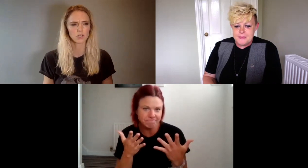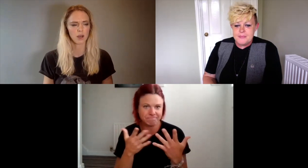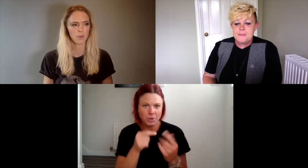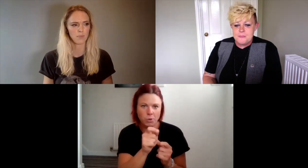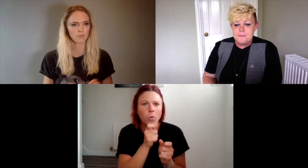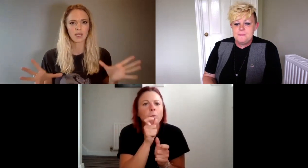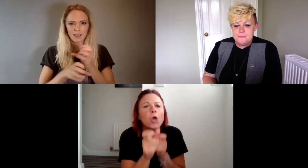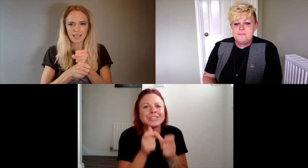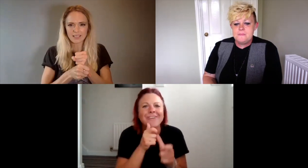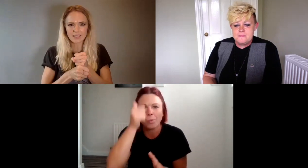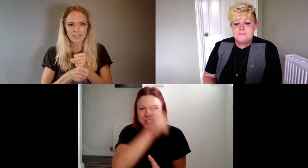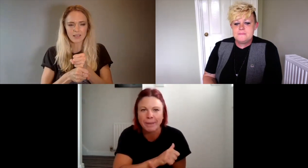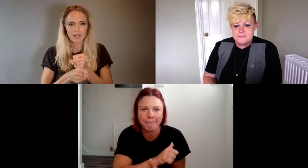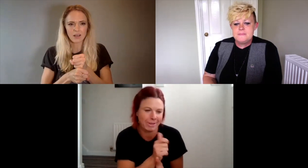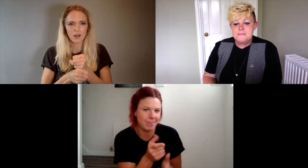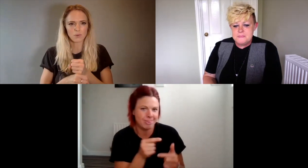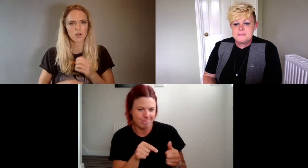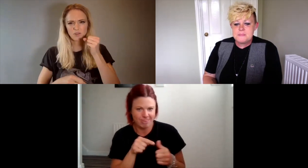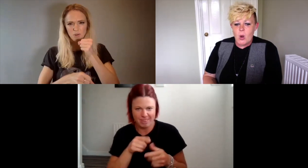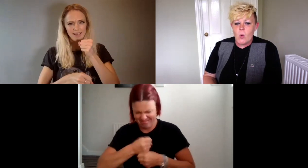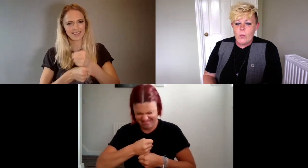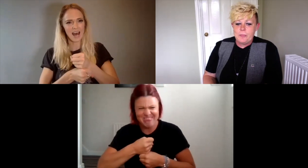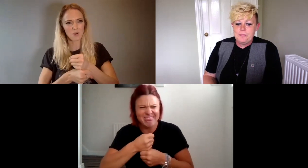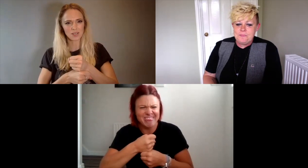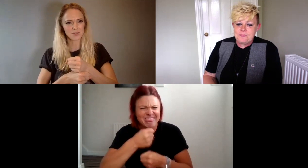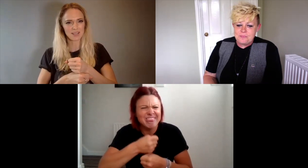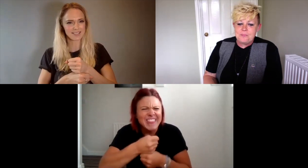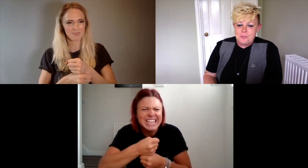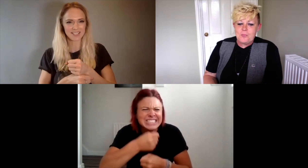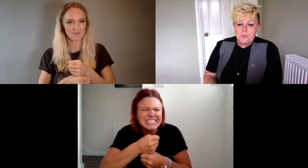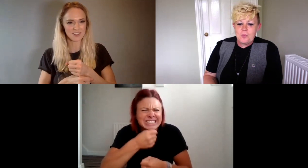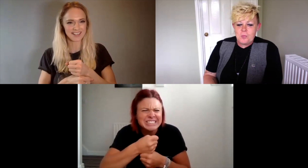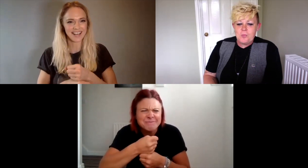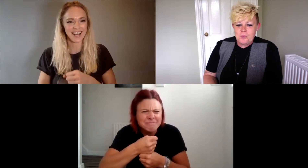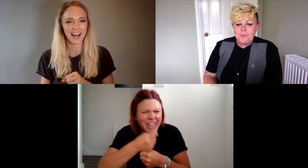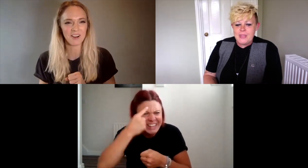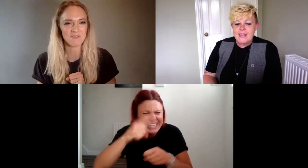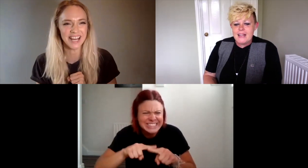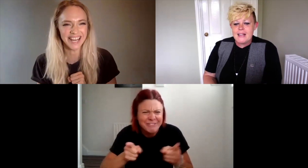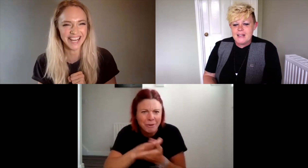was this. I was kind of doing that, which means something different.